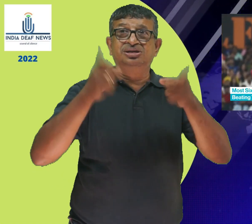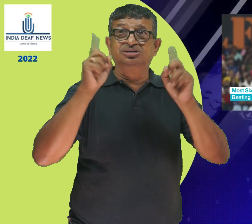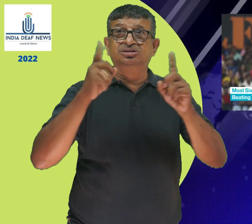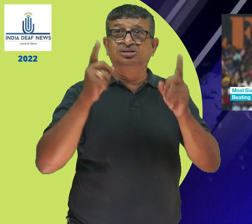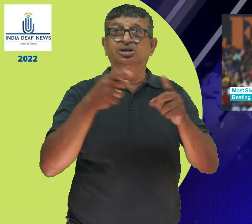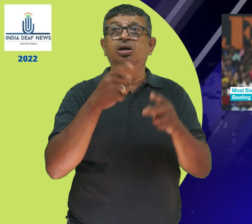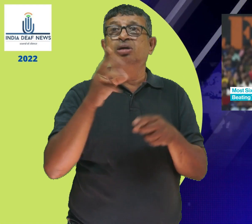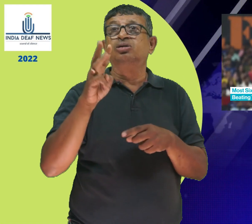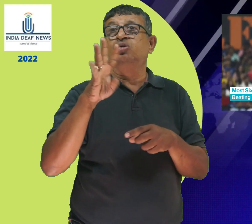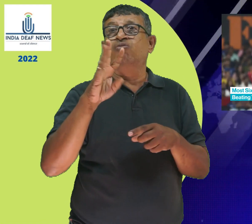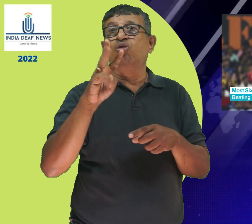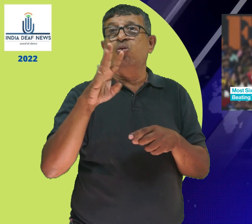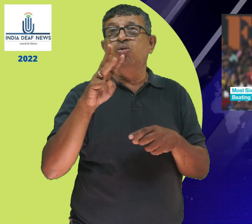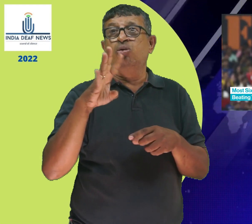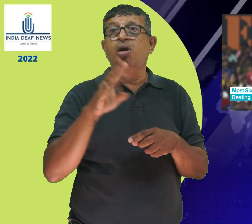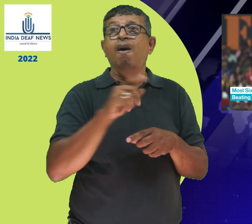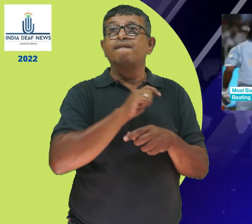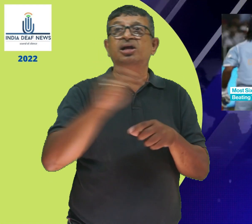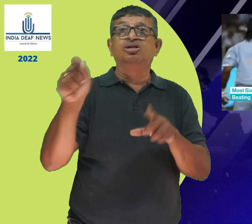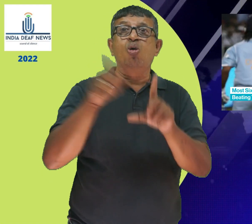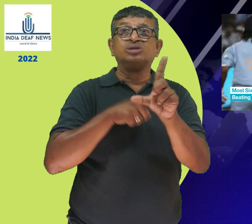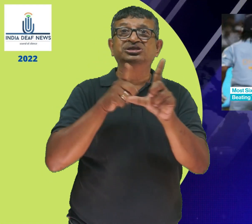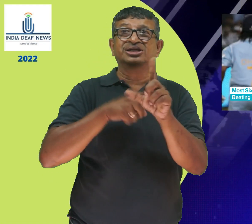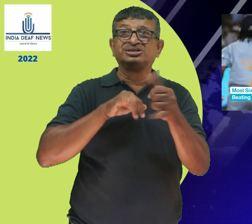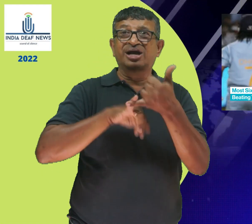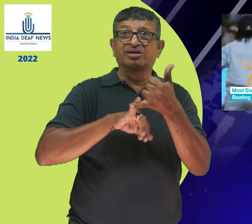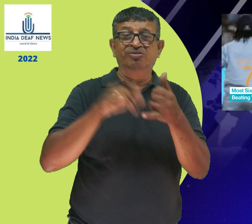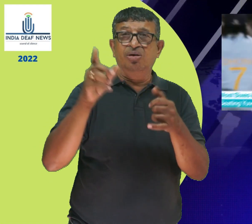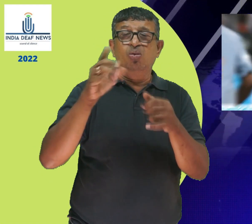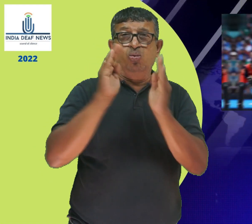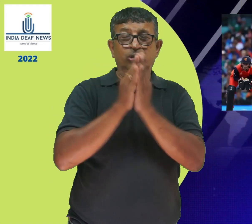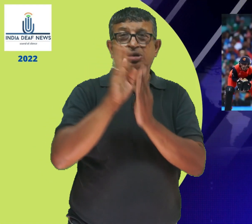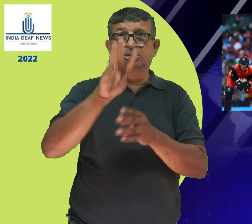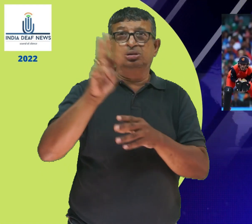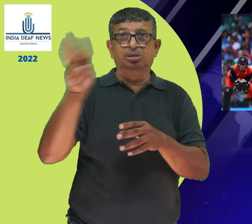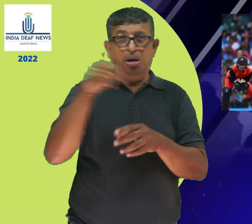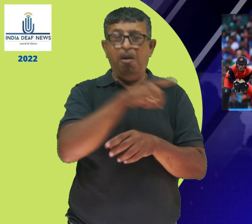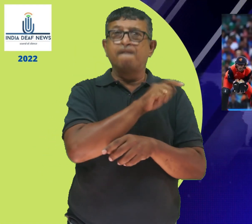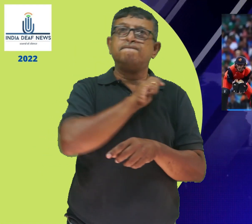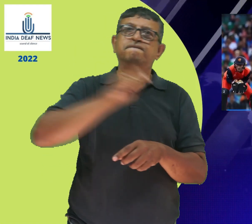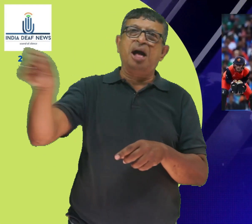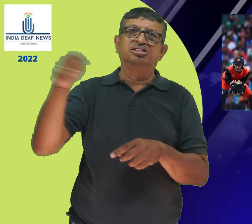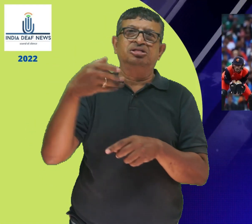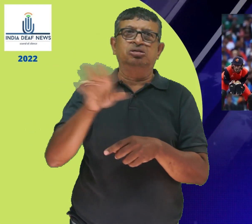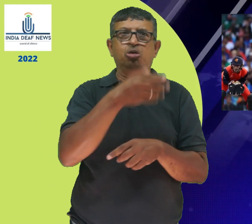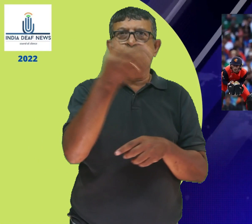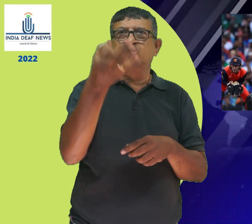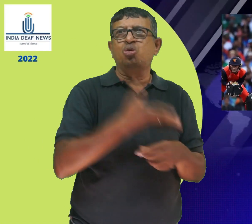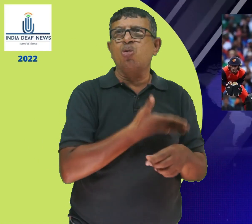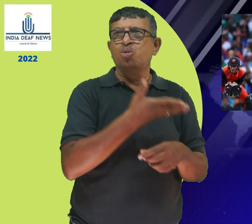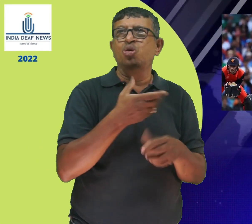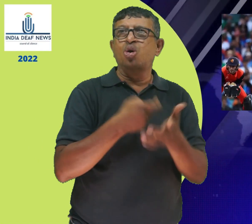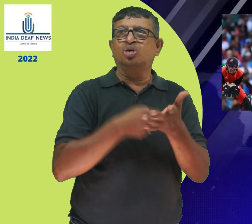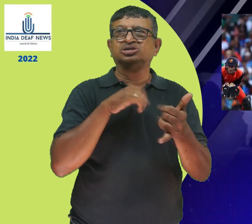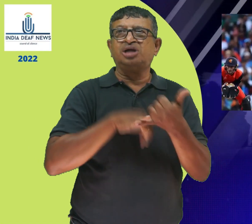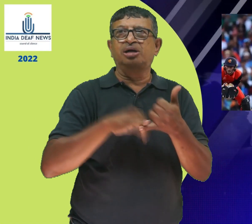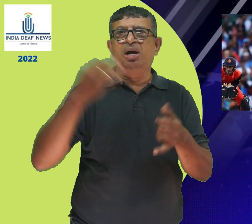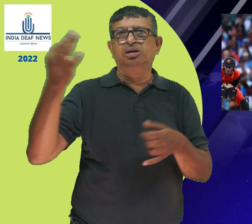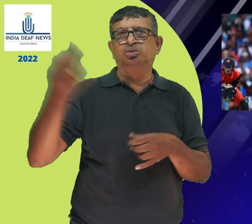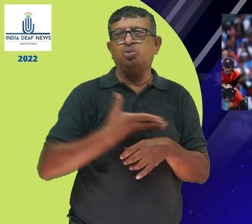most sixes in T20 internationals, beating Yuvraj Singh. Both Rohit Sharma and Virat Kohli played a paced innings, keeping control